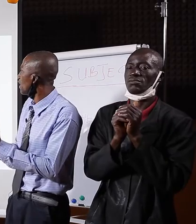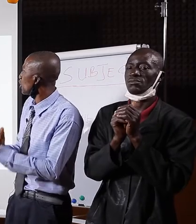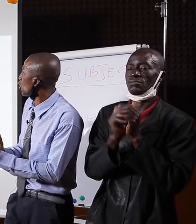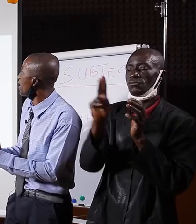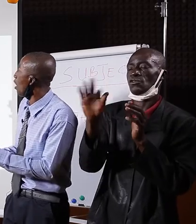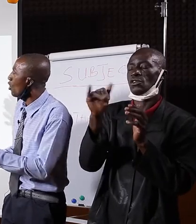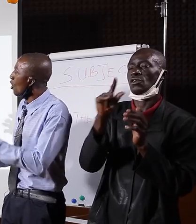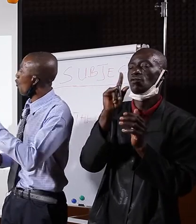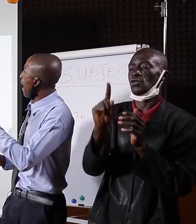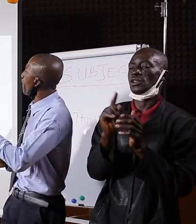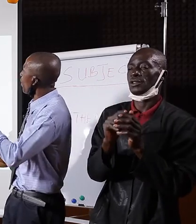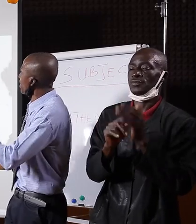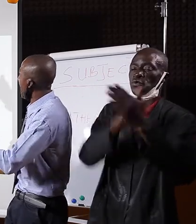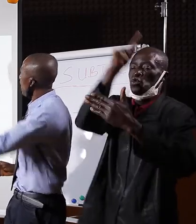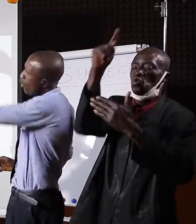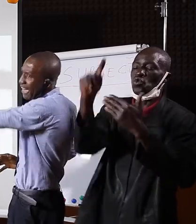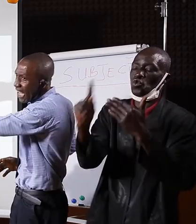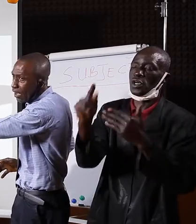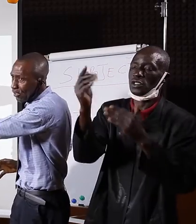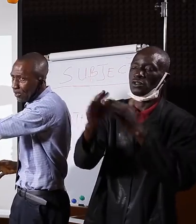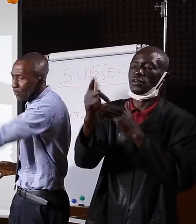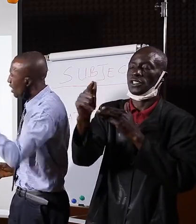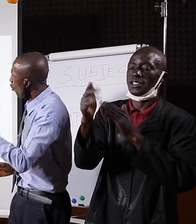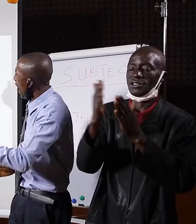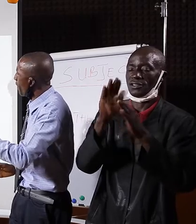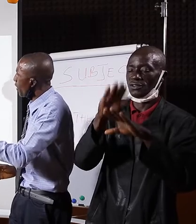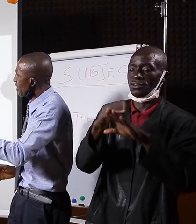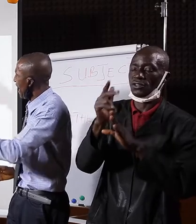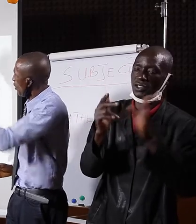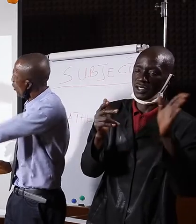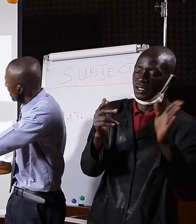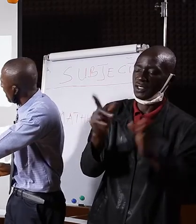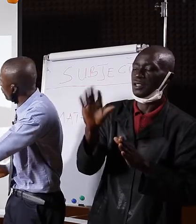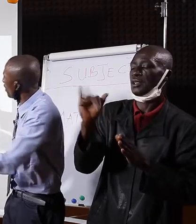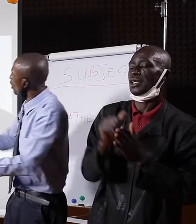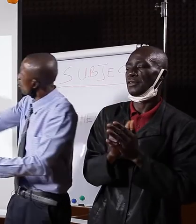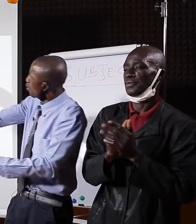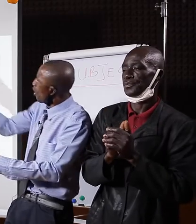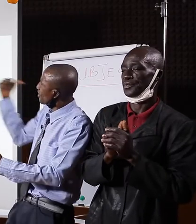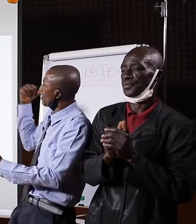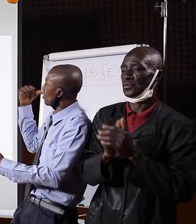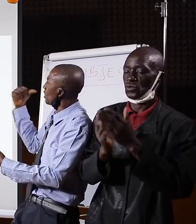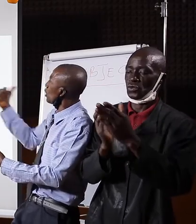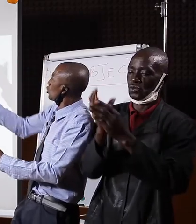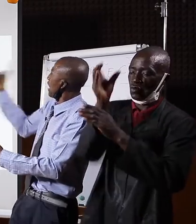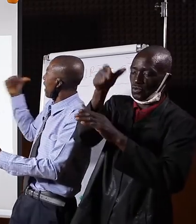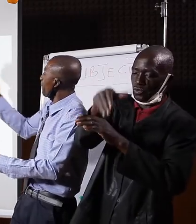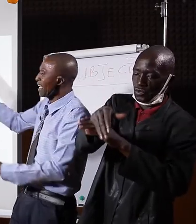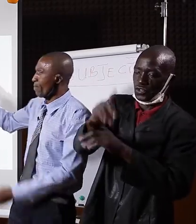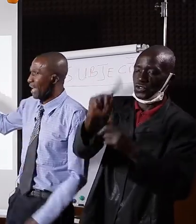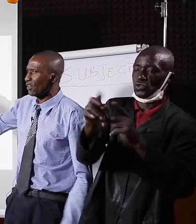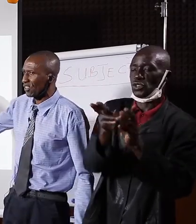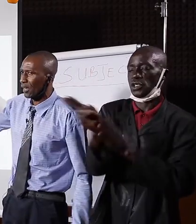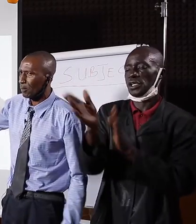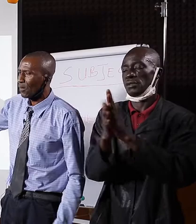y. So now, when plus 10 on the left, when plus 10 on the left crosses to the right